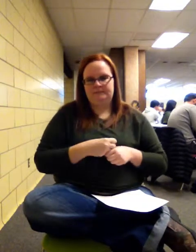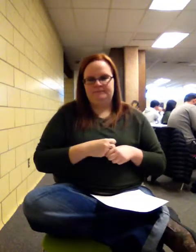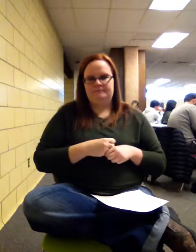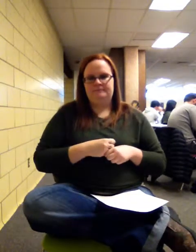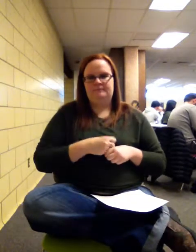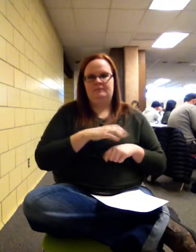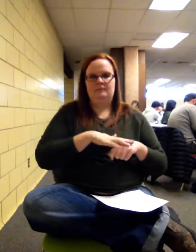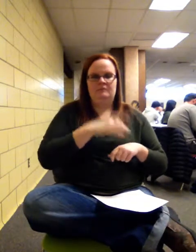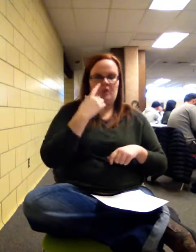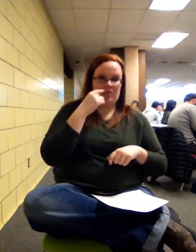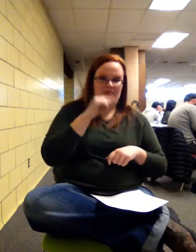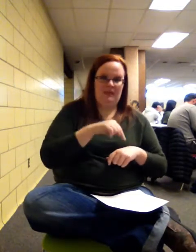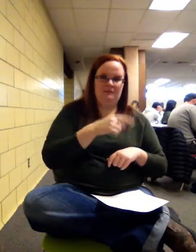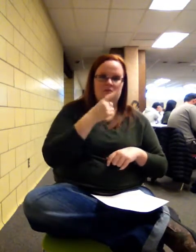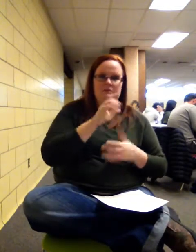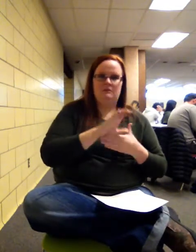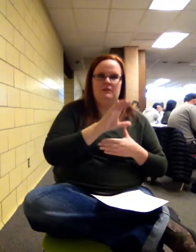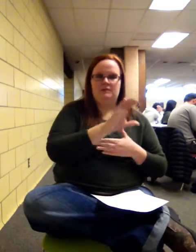this investment.